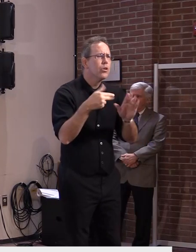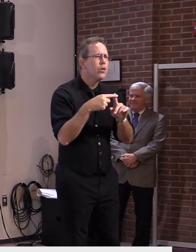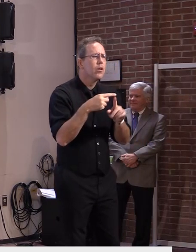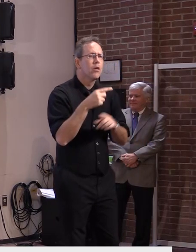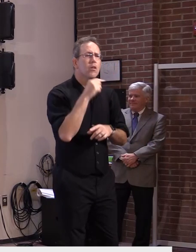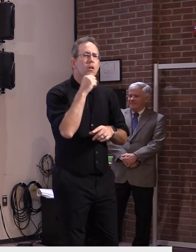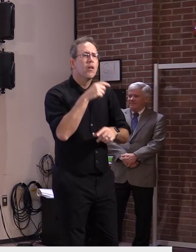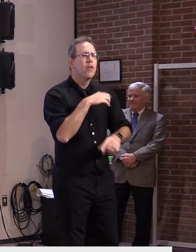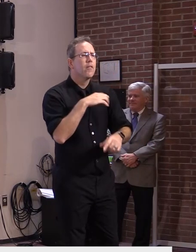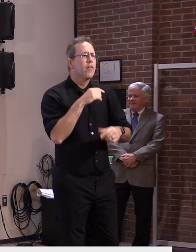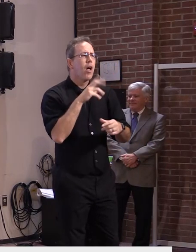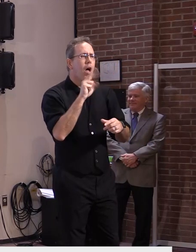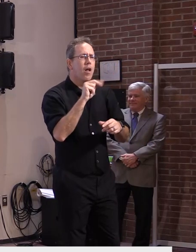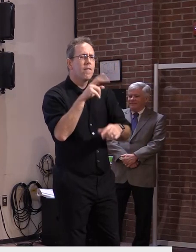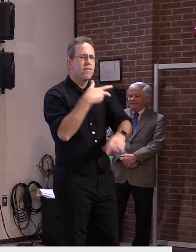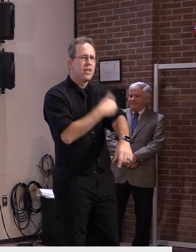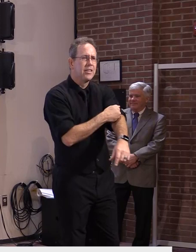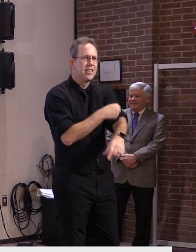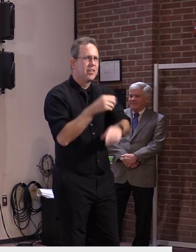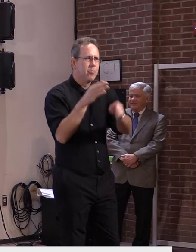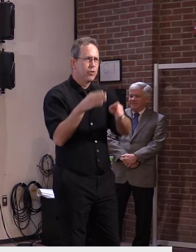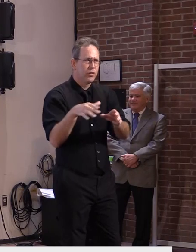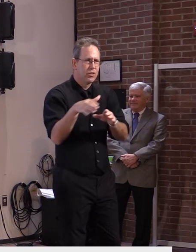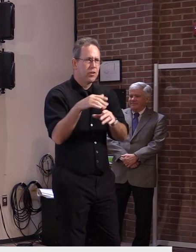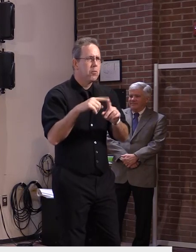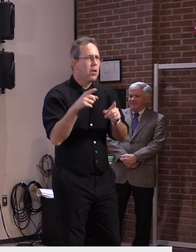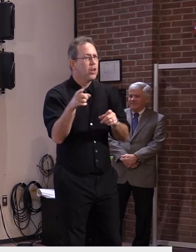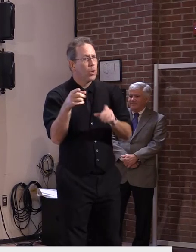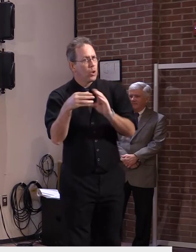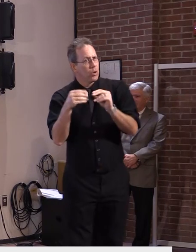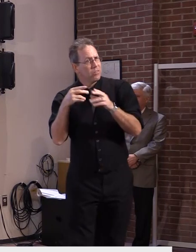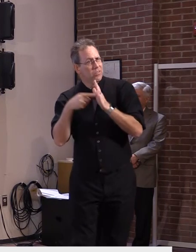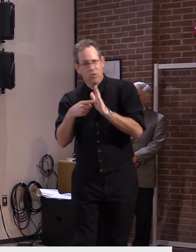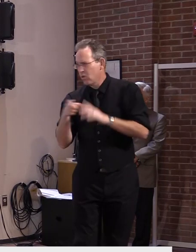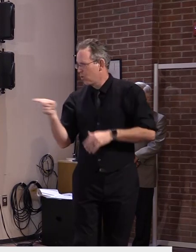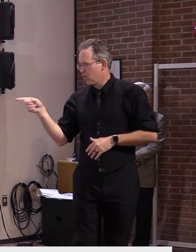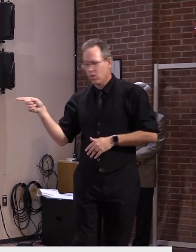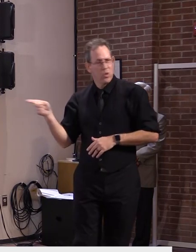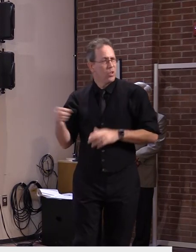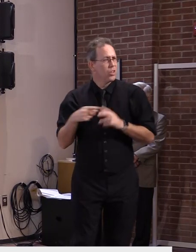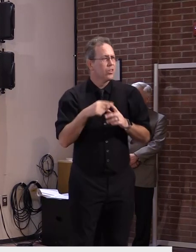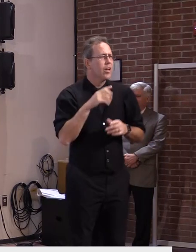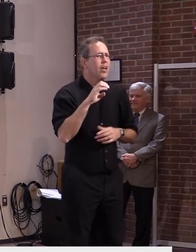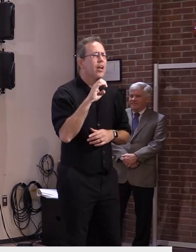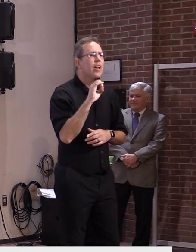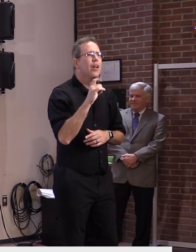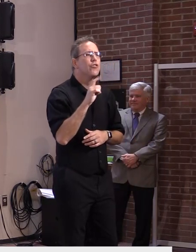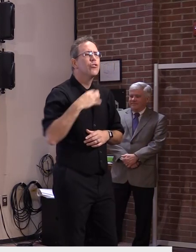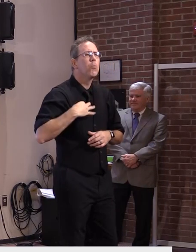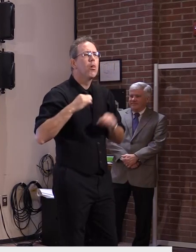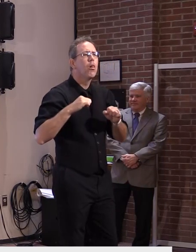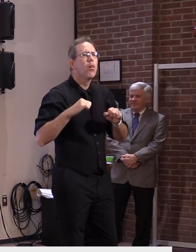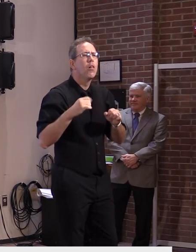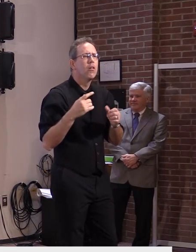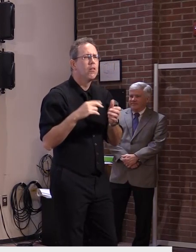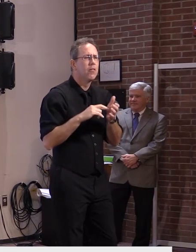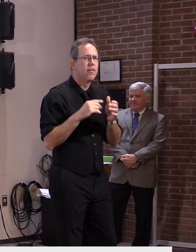as opposed to the chart that says eligible Vermonters, and I wasn't sure what the distinction was, but.